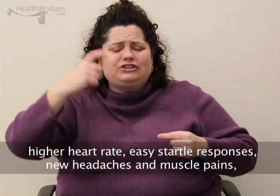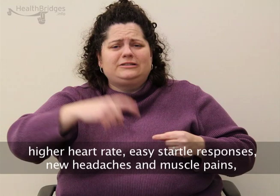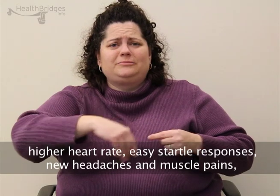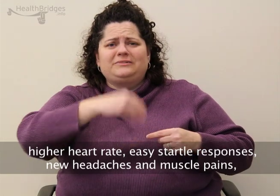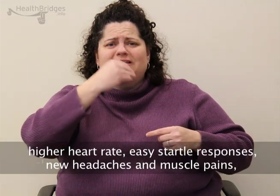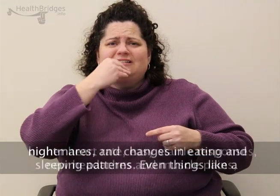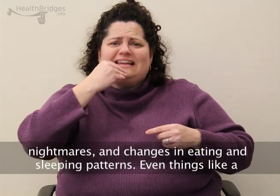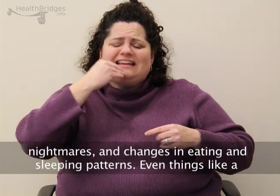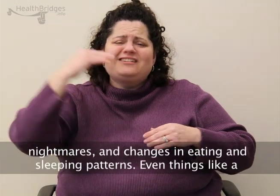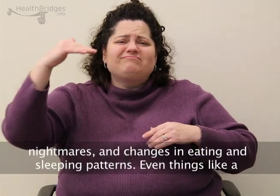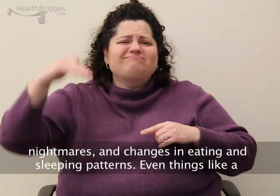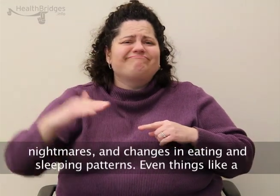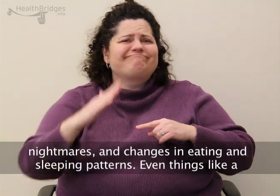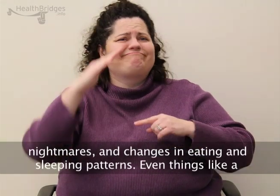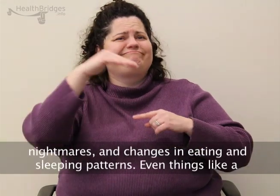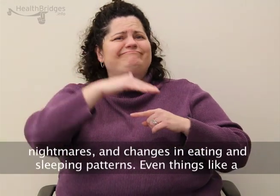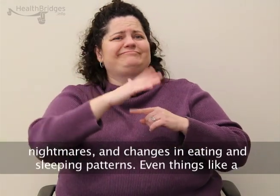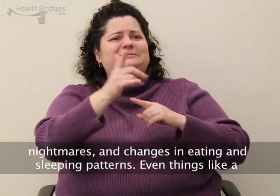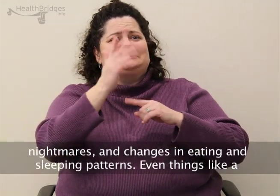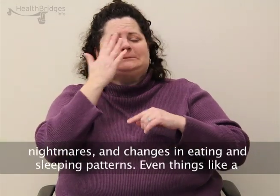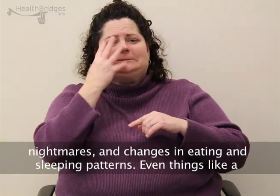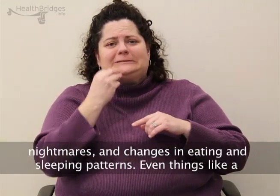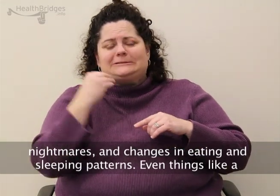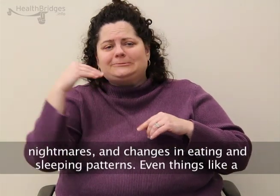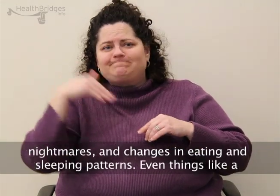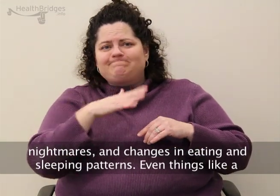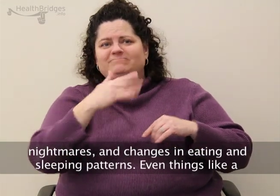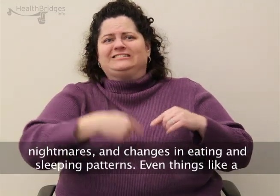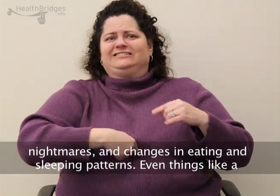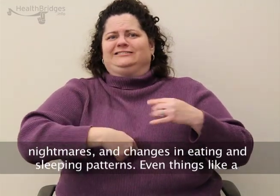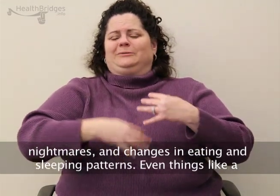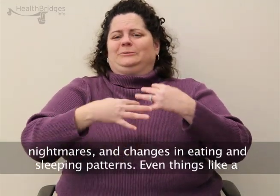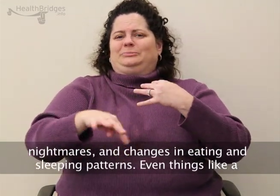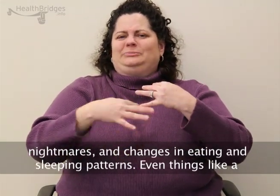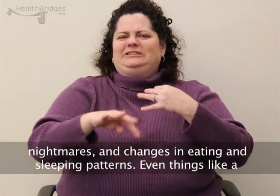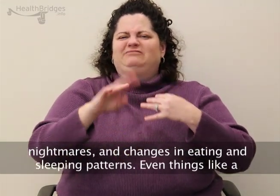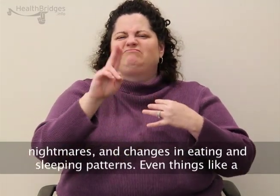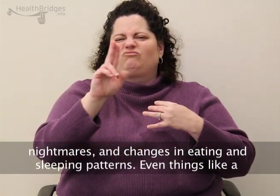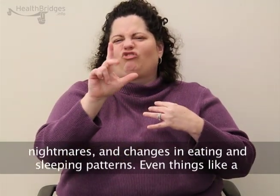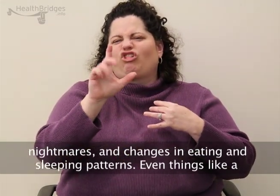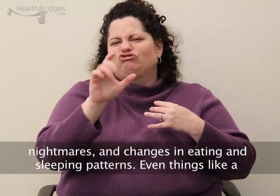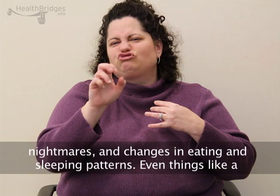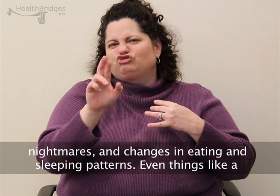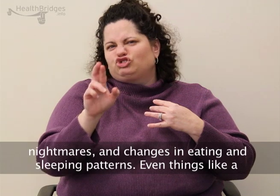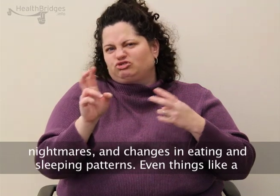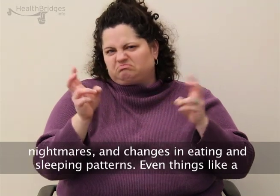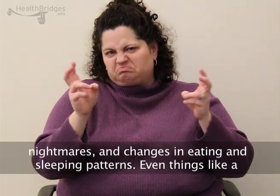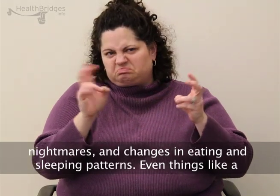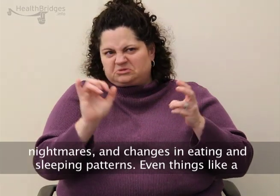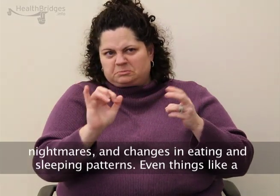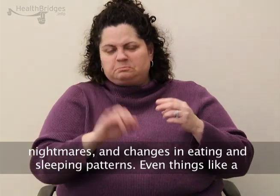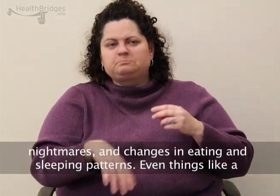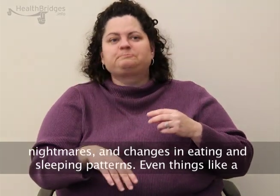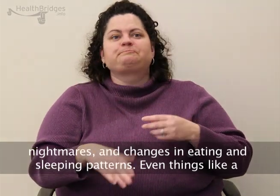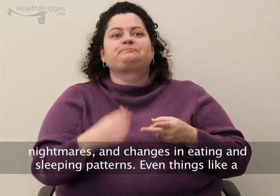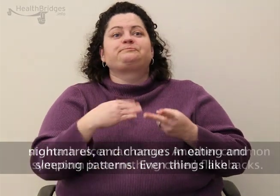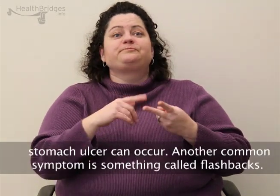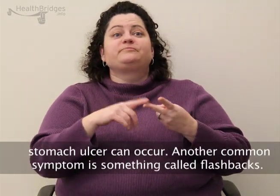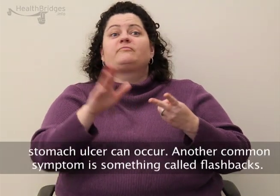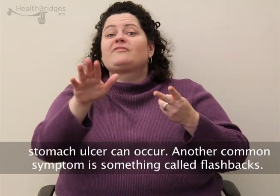pains, nightmares, and changes in eating and sleeping patterns. Even things like a stomach